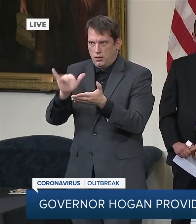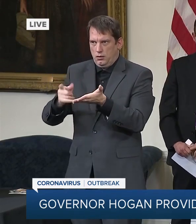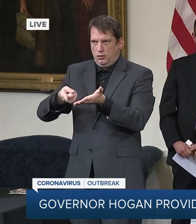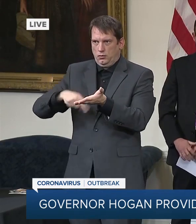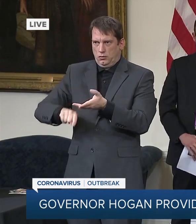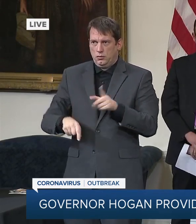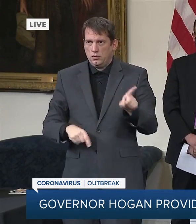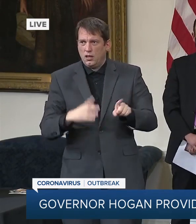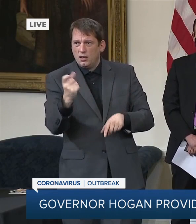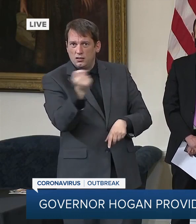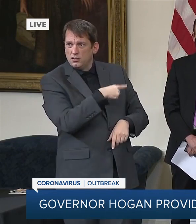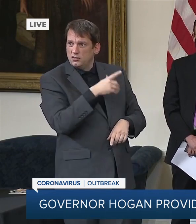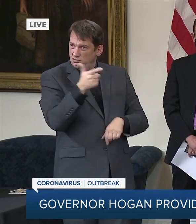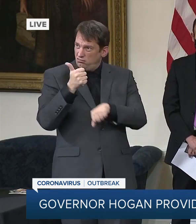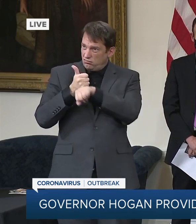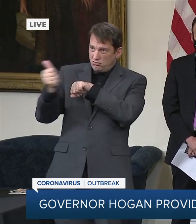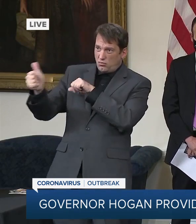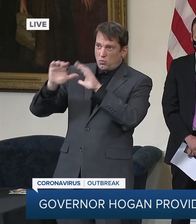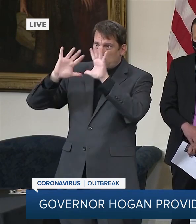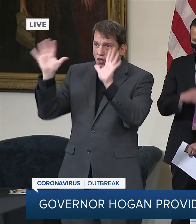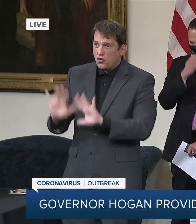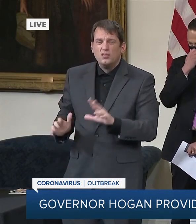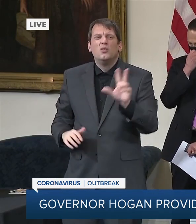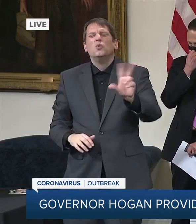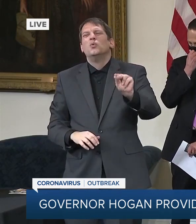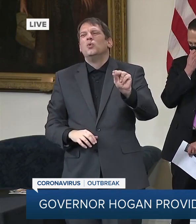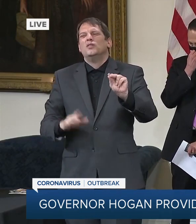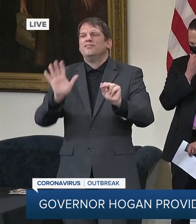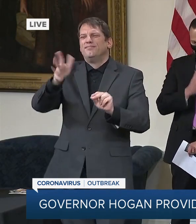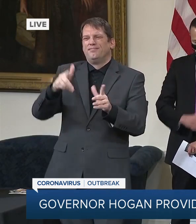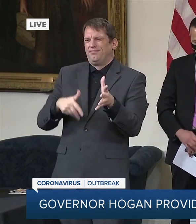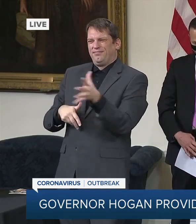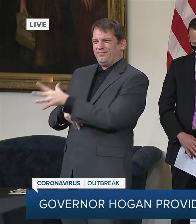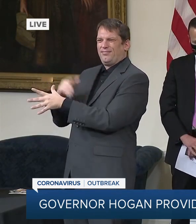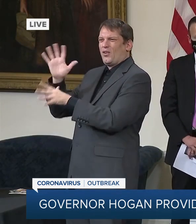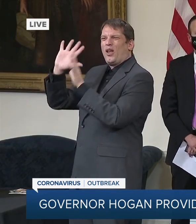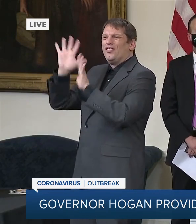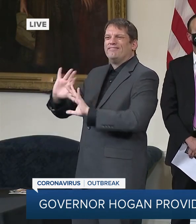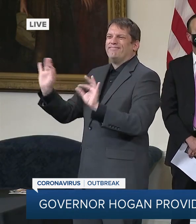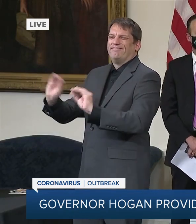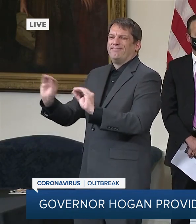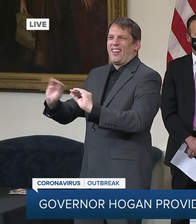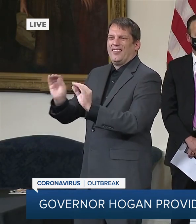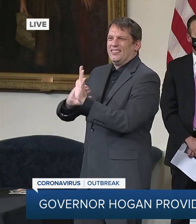I don't think the weather's going to affect us, and they go directly from the federal government to the hospitals.